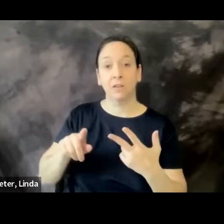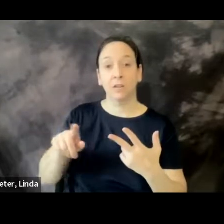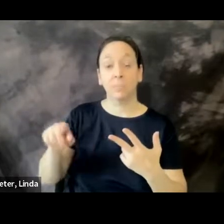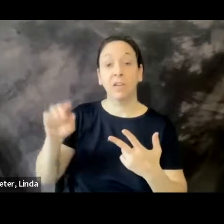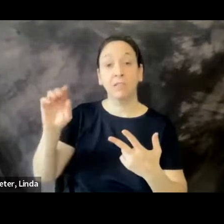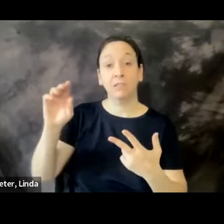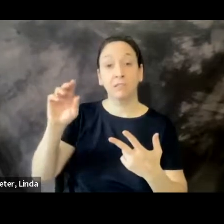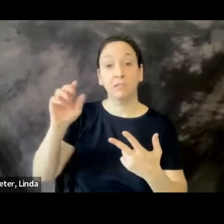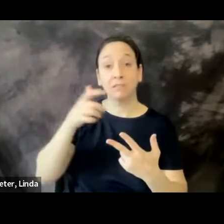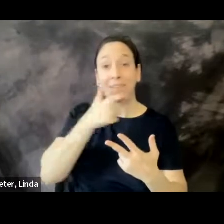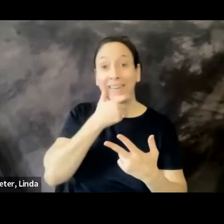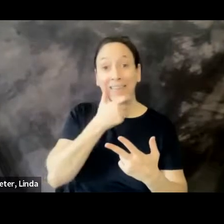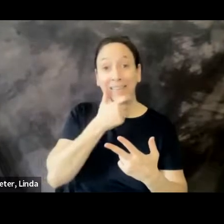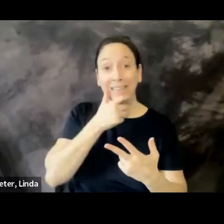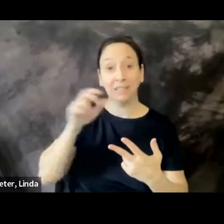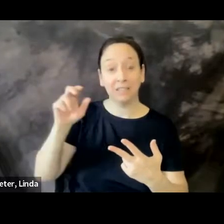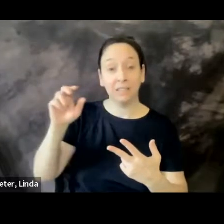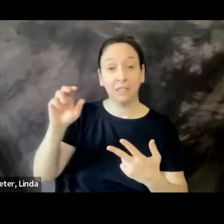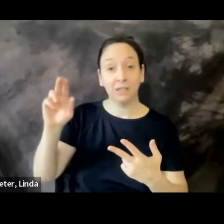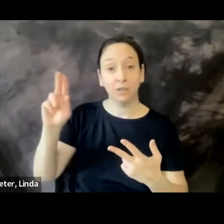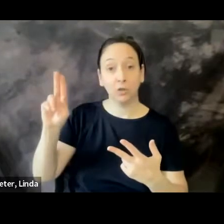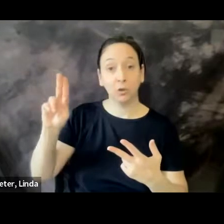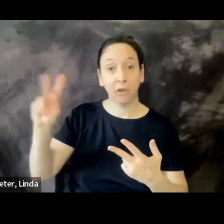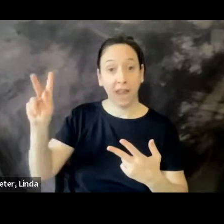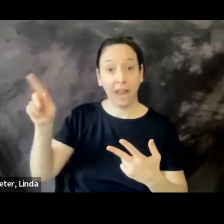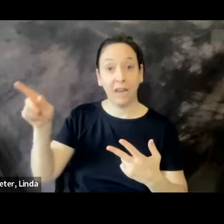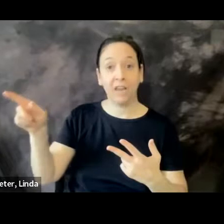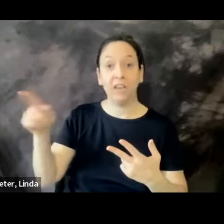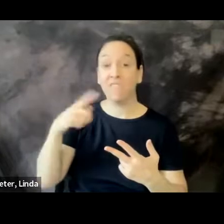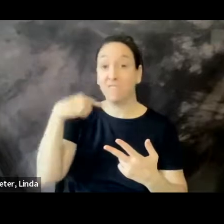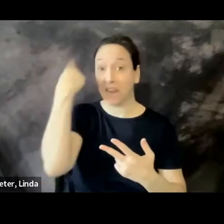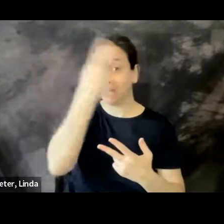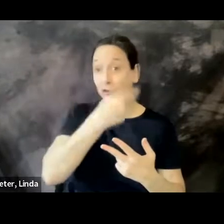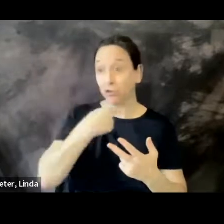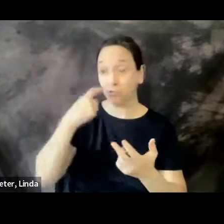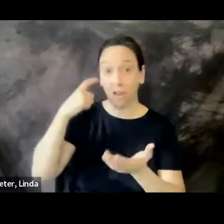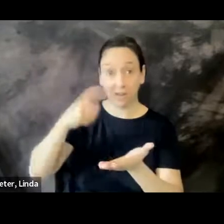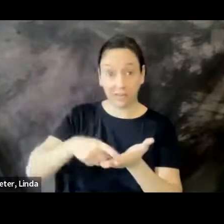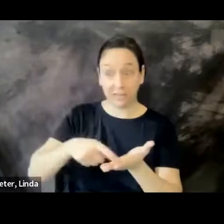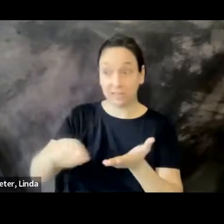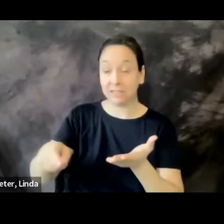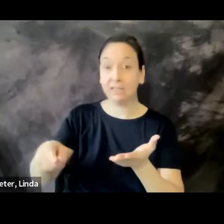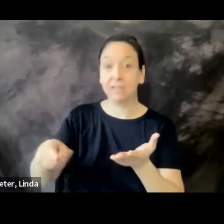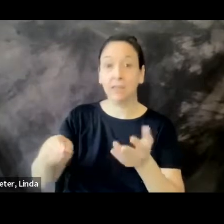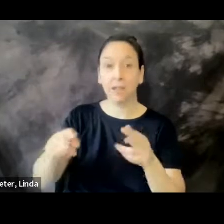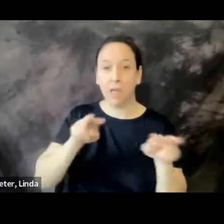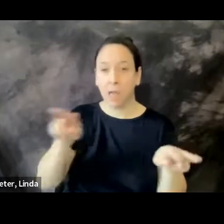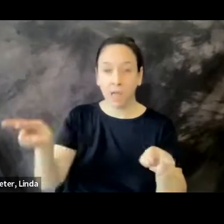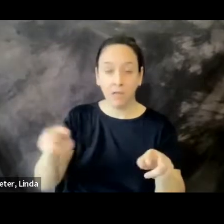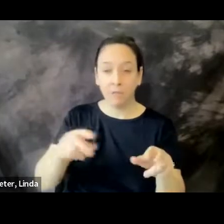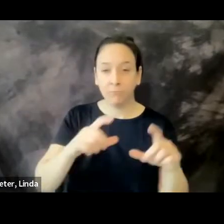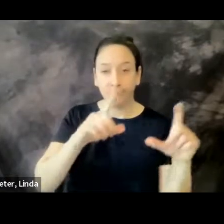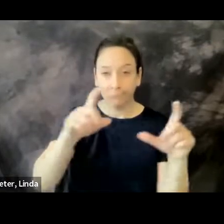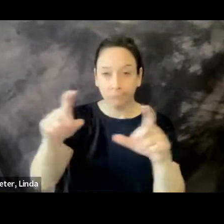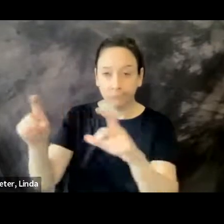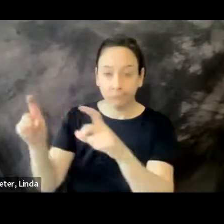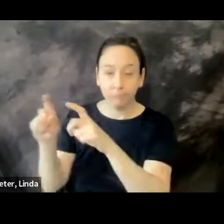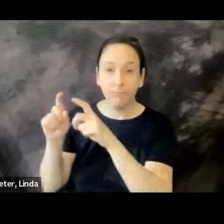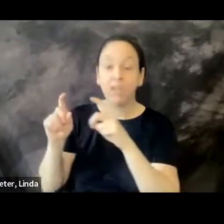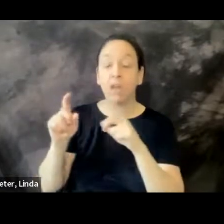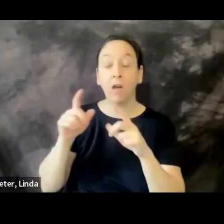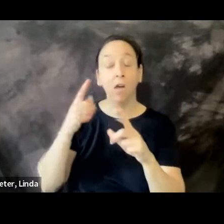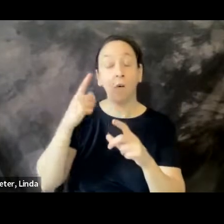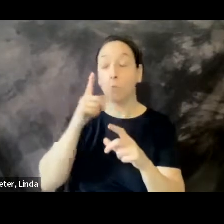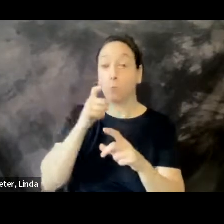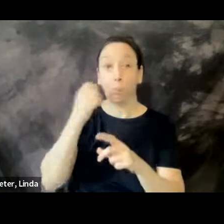U.K. Facial recognition being used on protesters who were protesting against